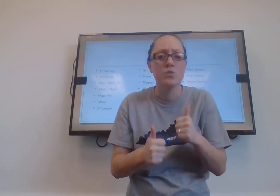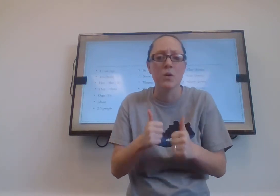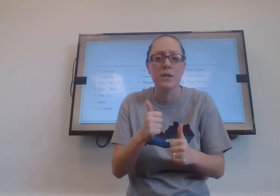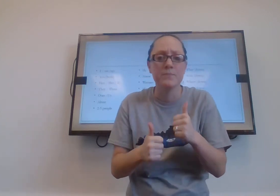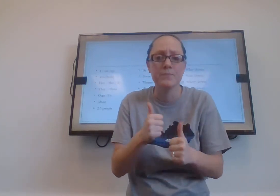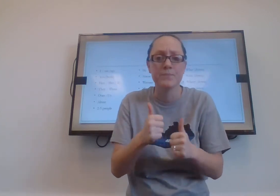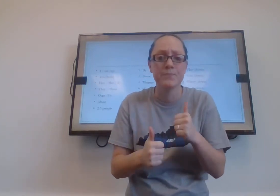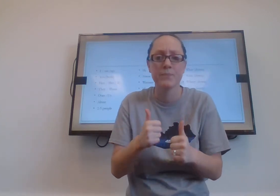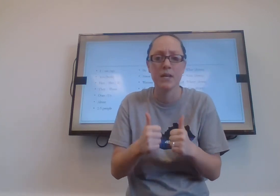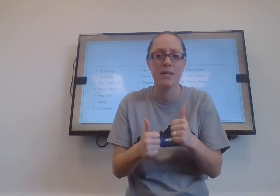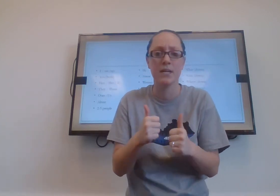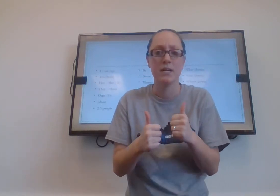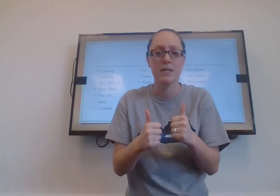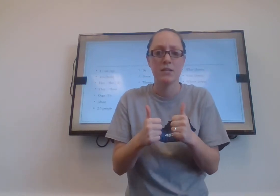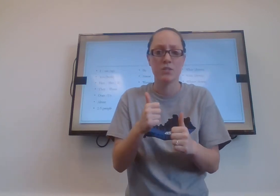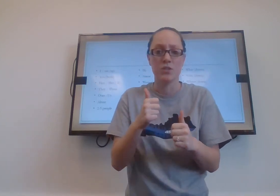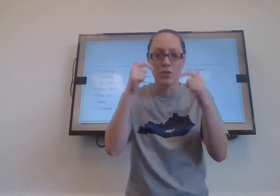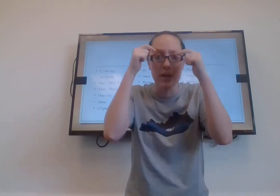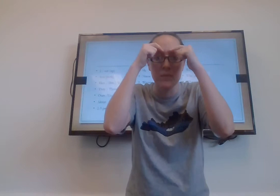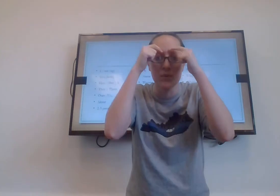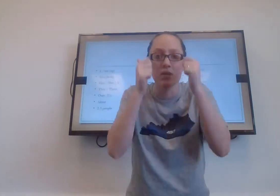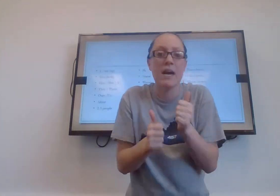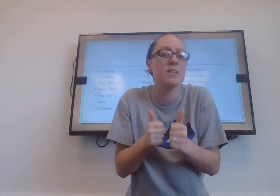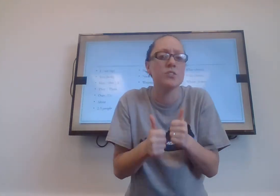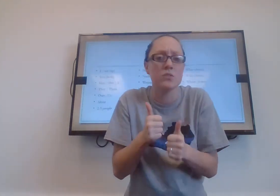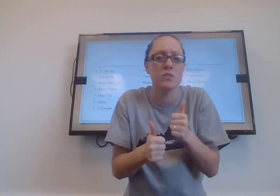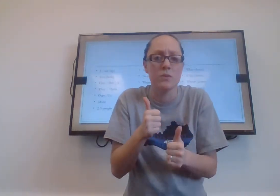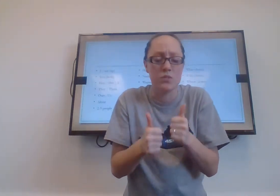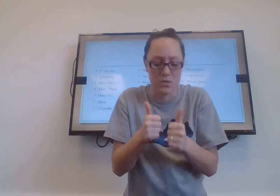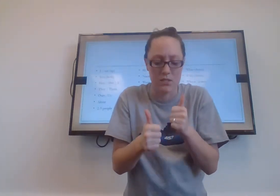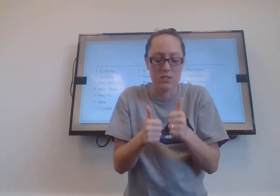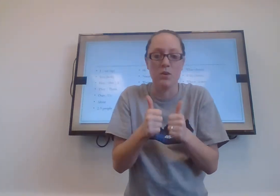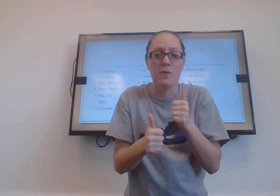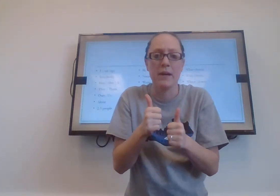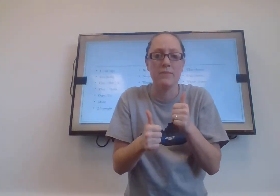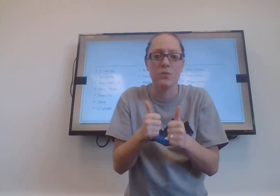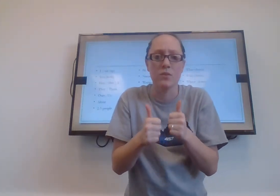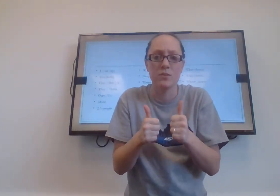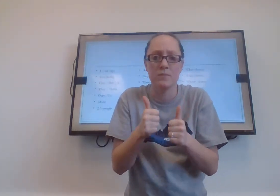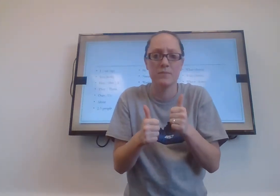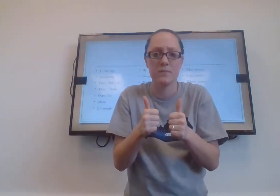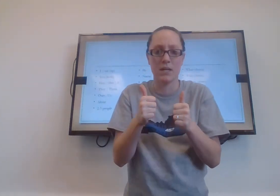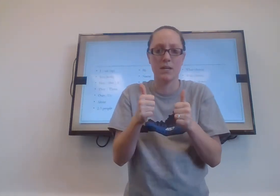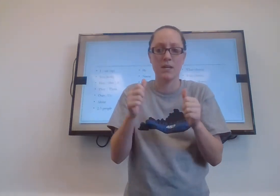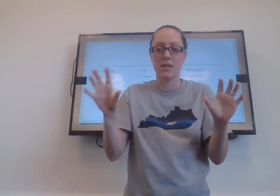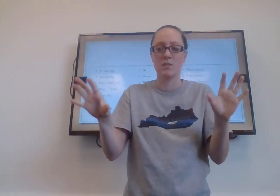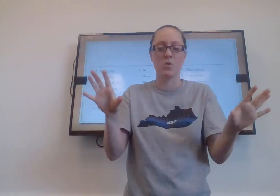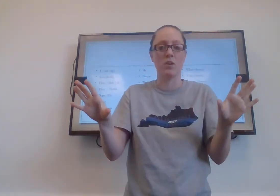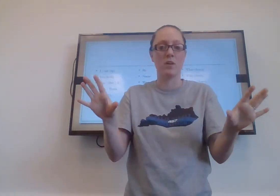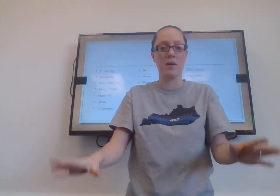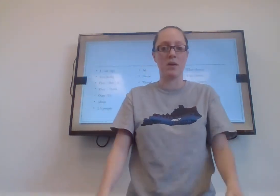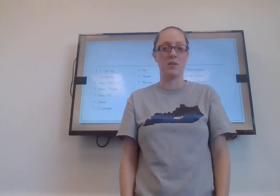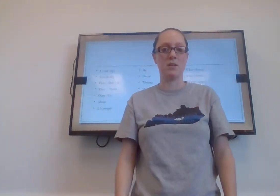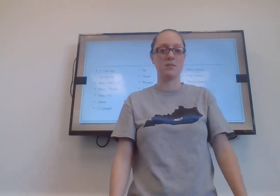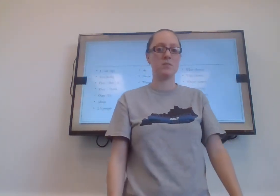one? Okay. So you're going to have furrowed eyes. You're going to say which one. It's just going to go back and forth. Okay. That's more comparing two